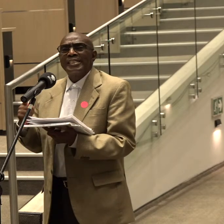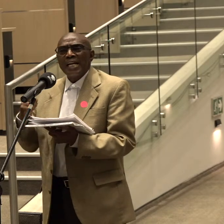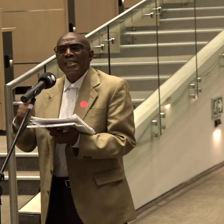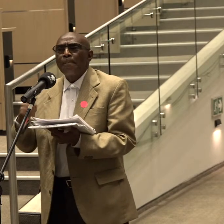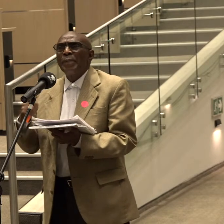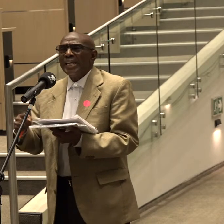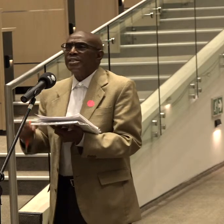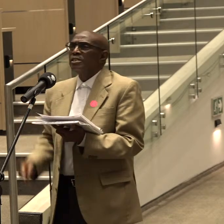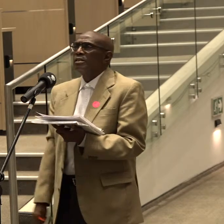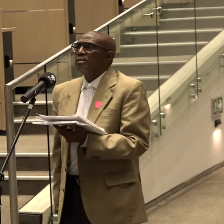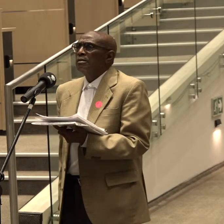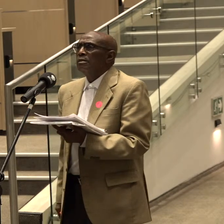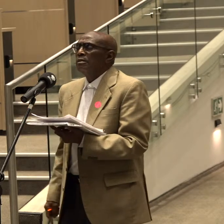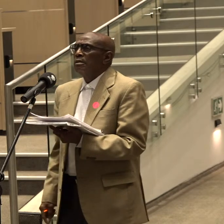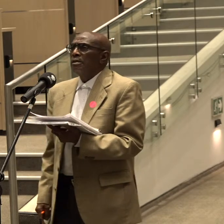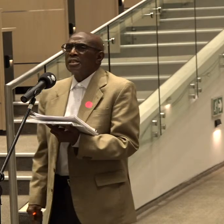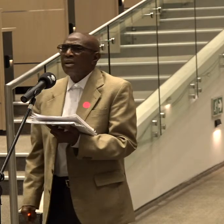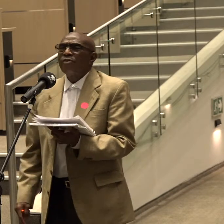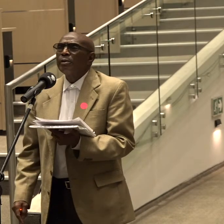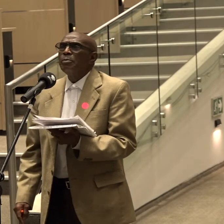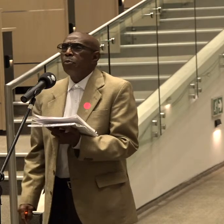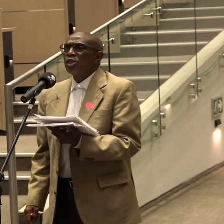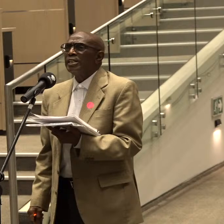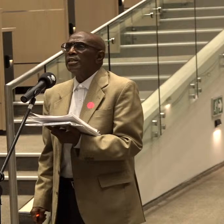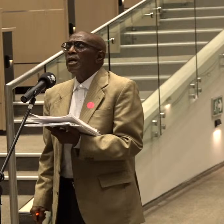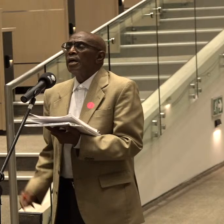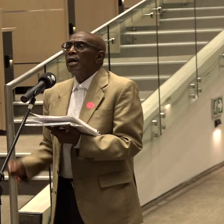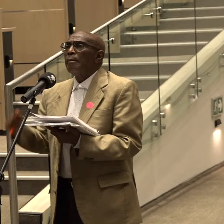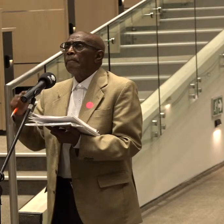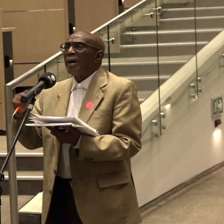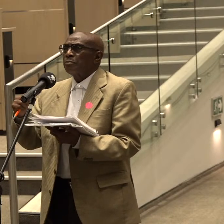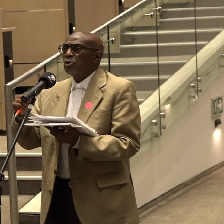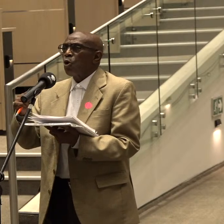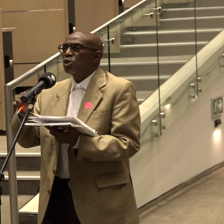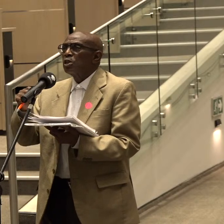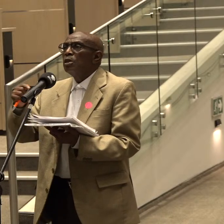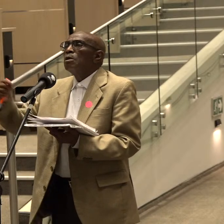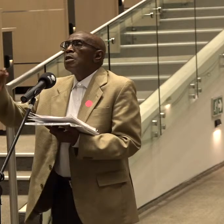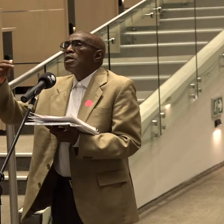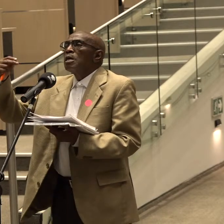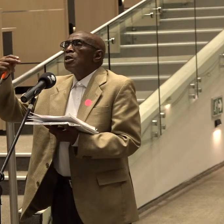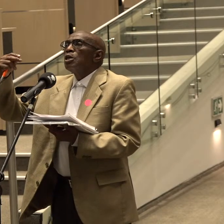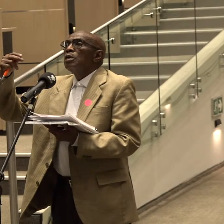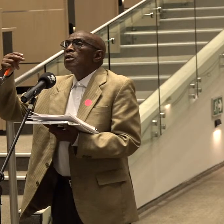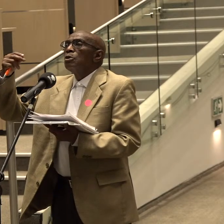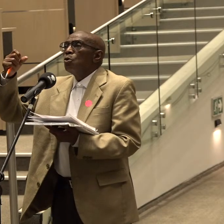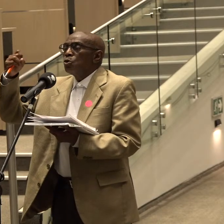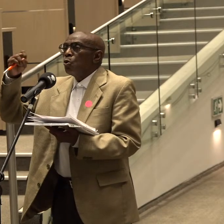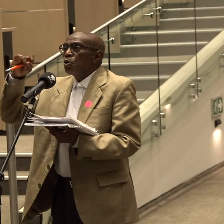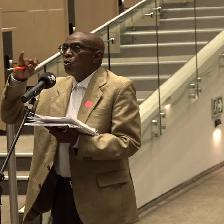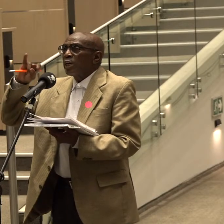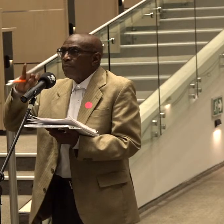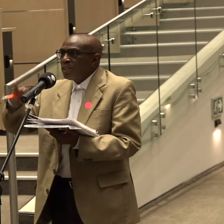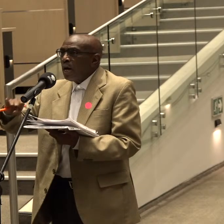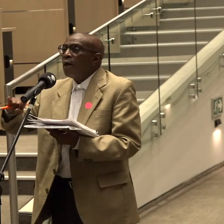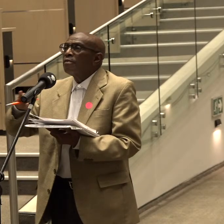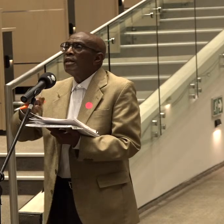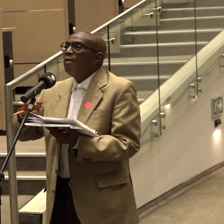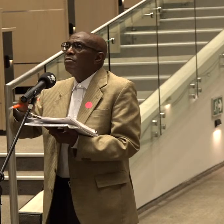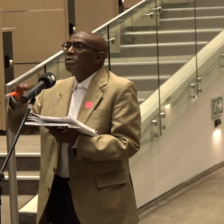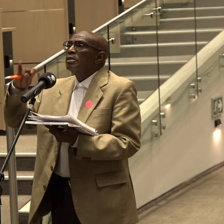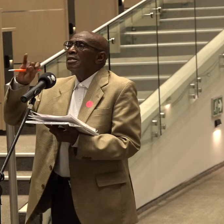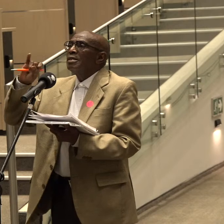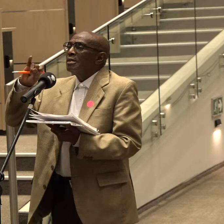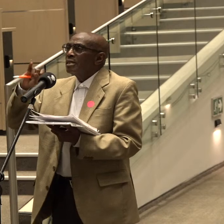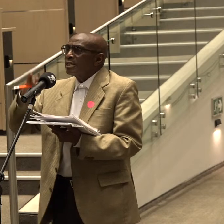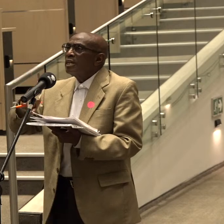the database this is a very important part because you you you capture